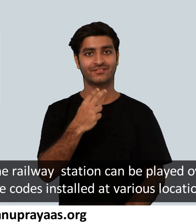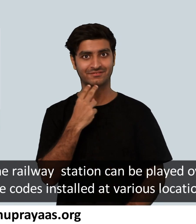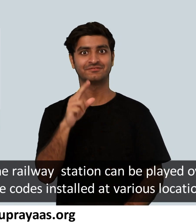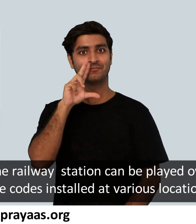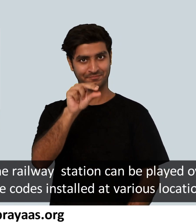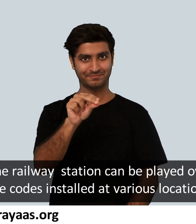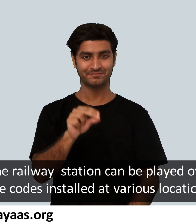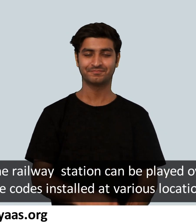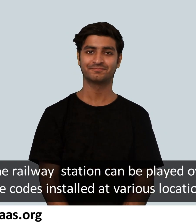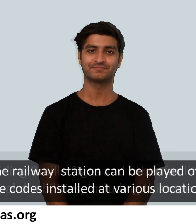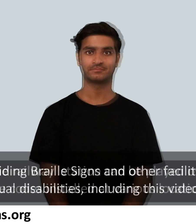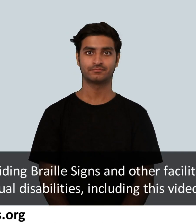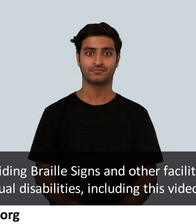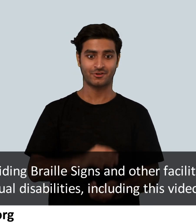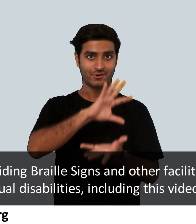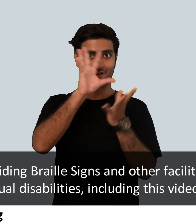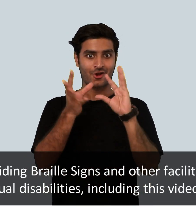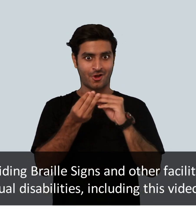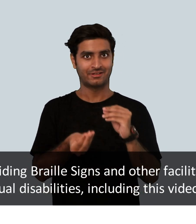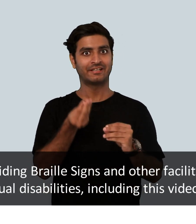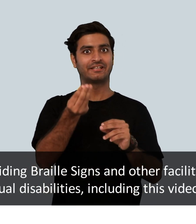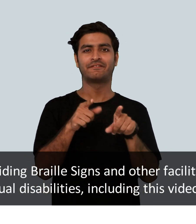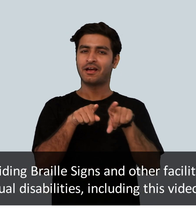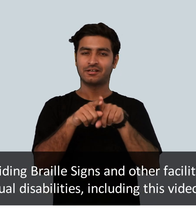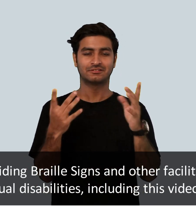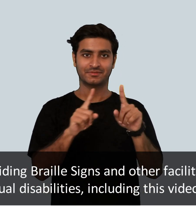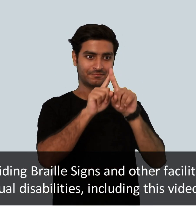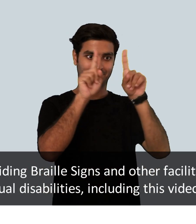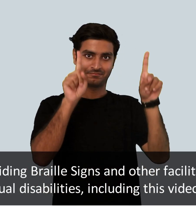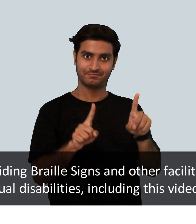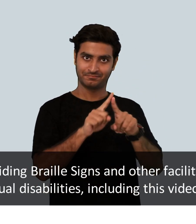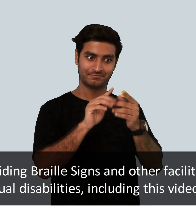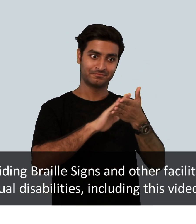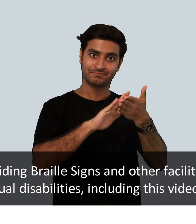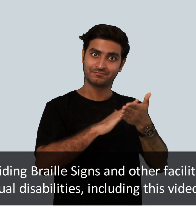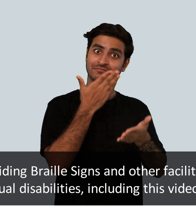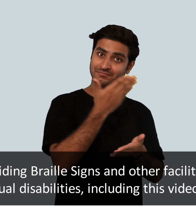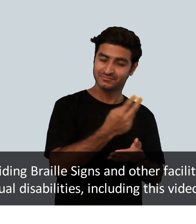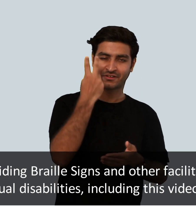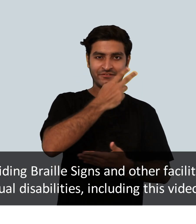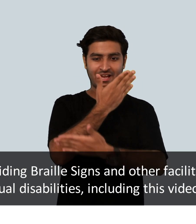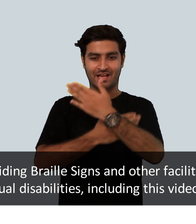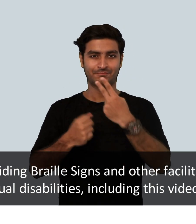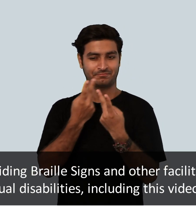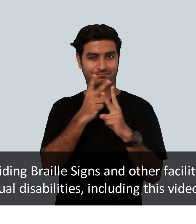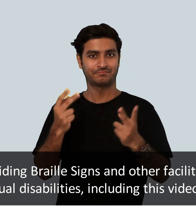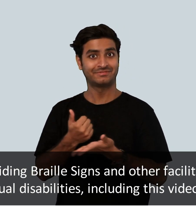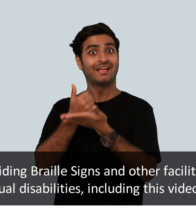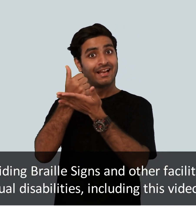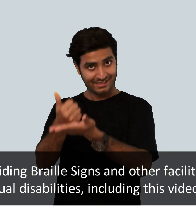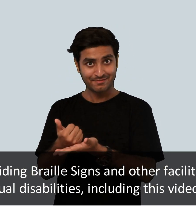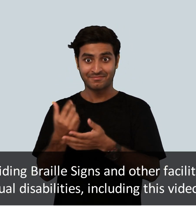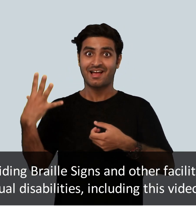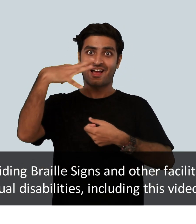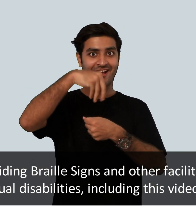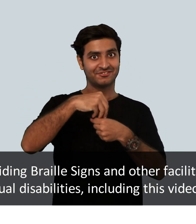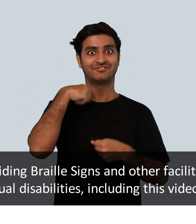locations. The initiative of providing Braille signs and other facilities for people with